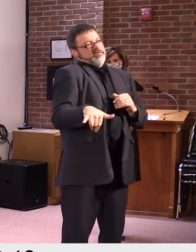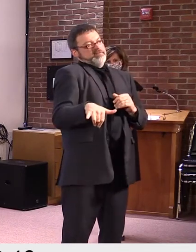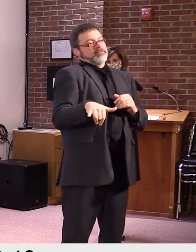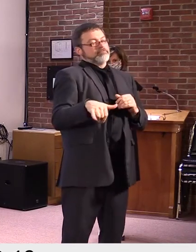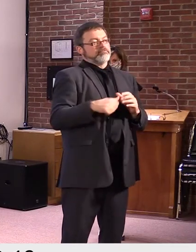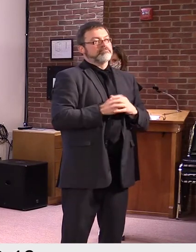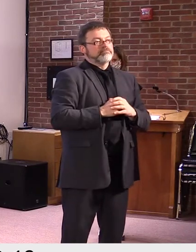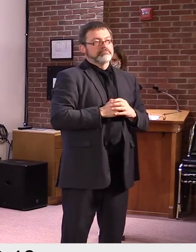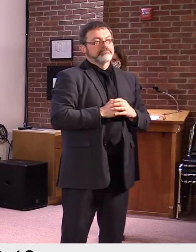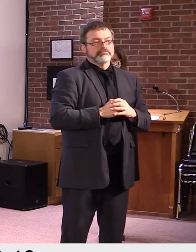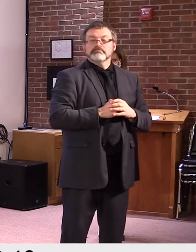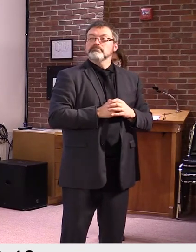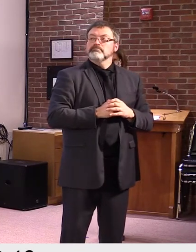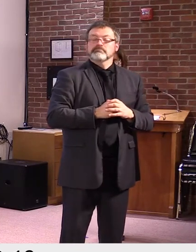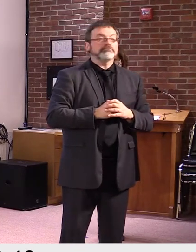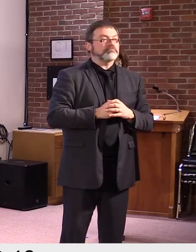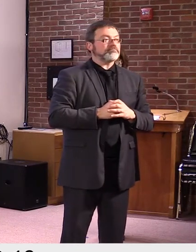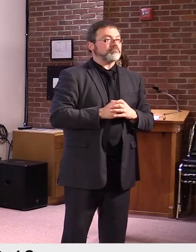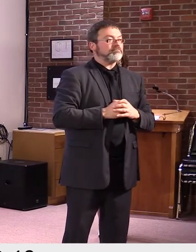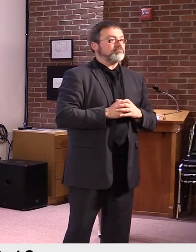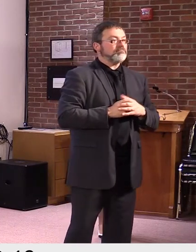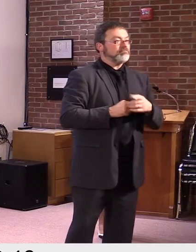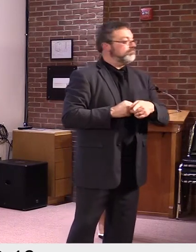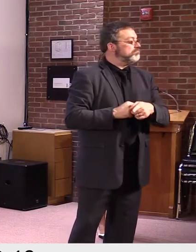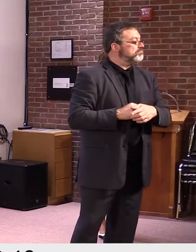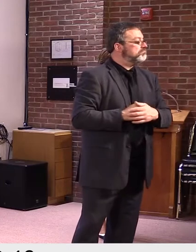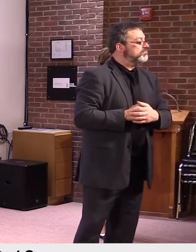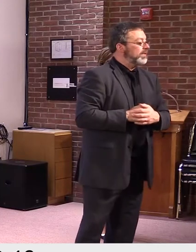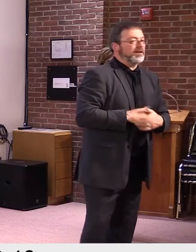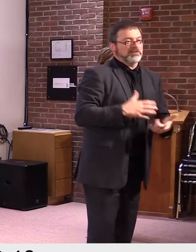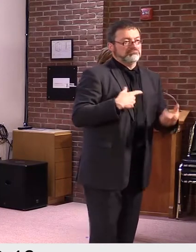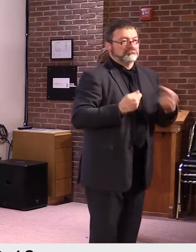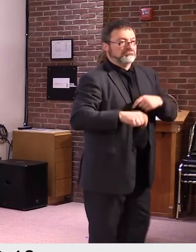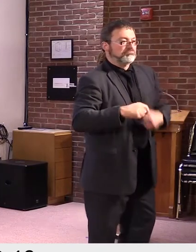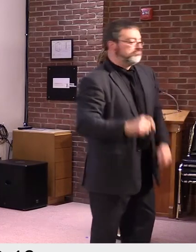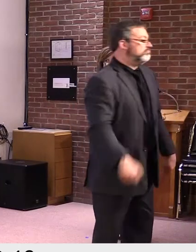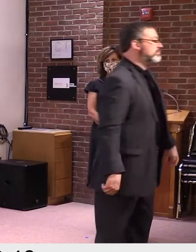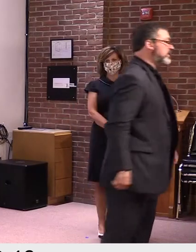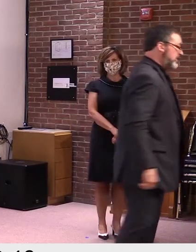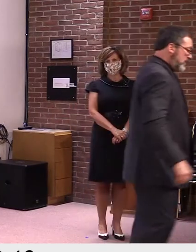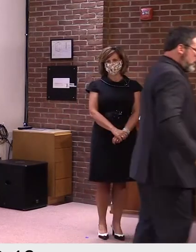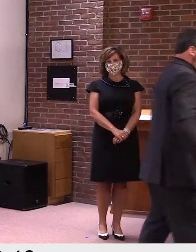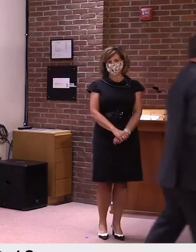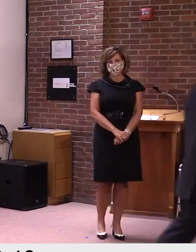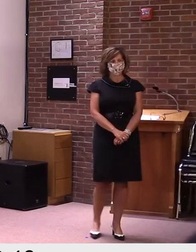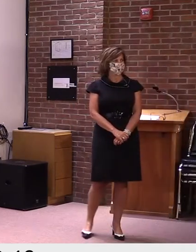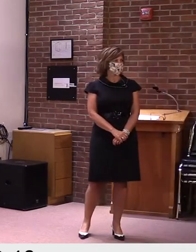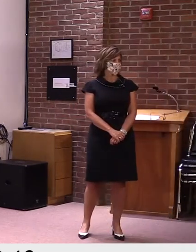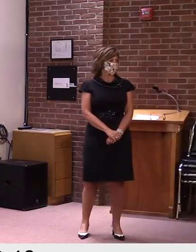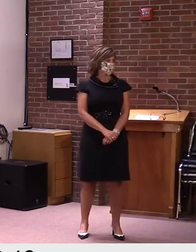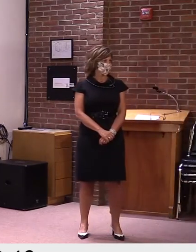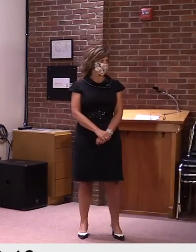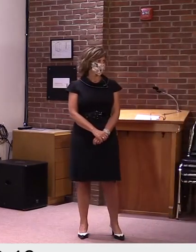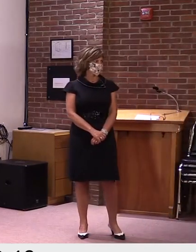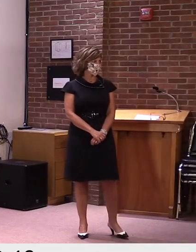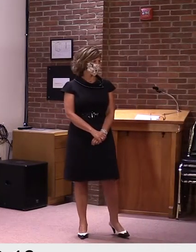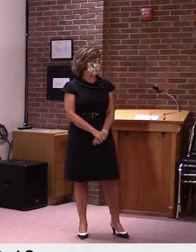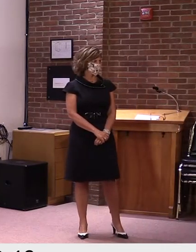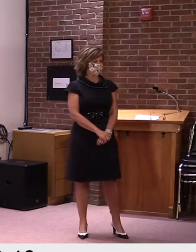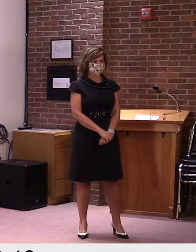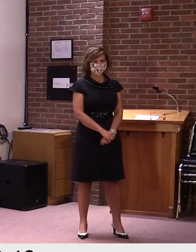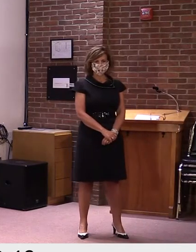about. Just to be clear, so you don't see any potential disciplinary action against